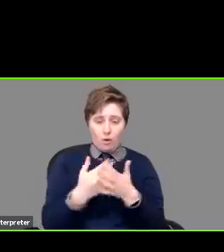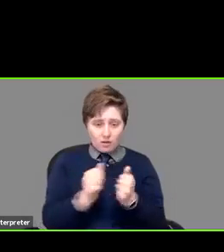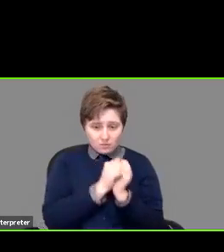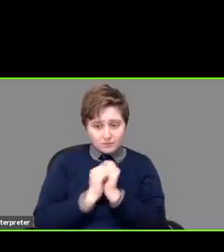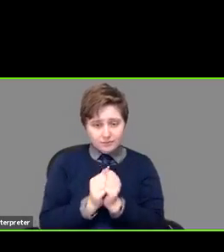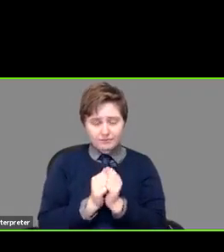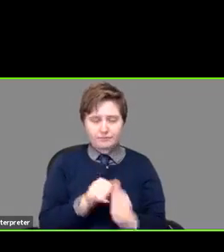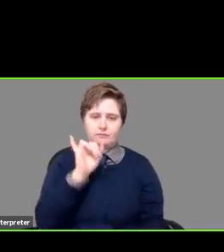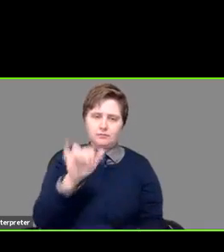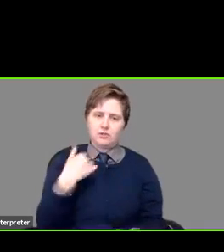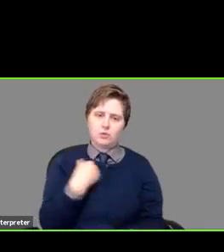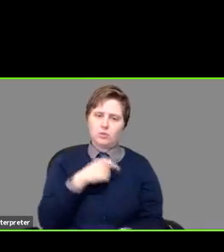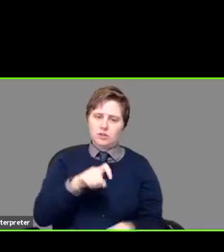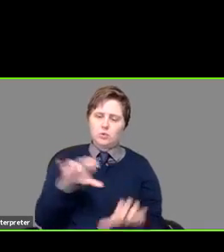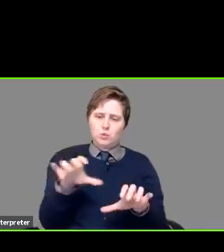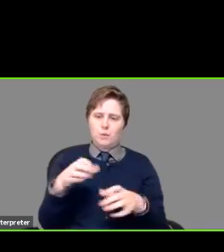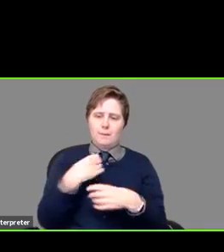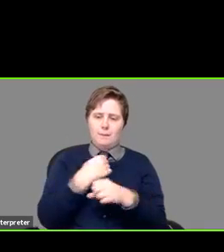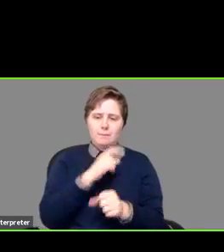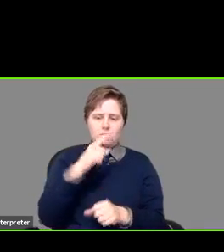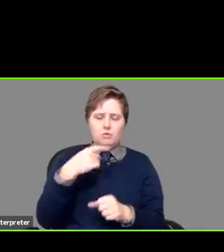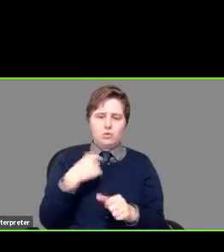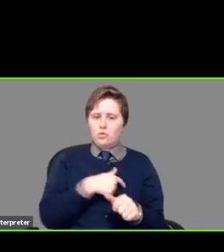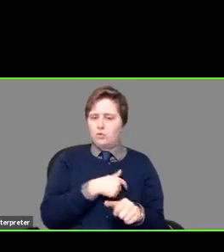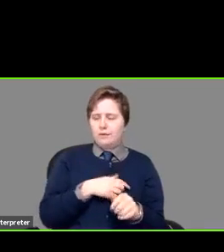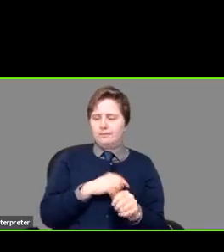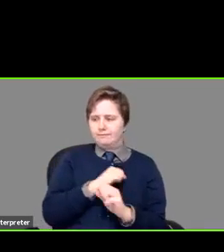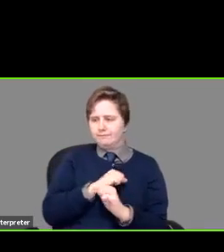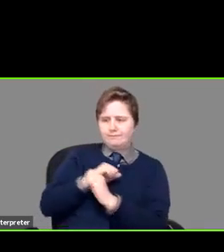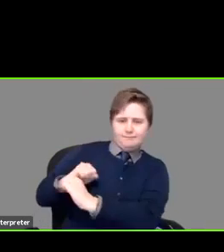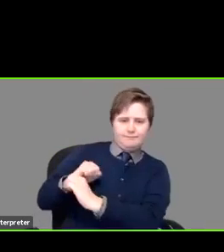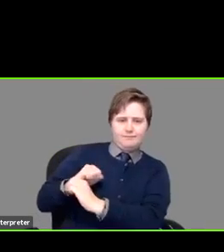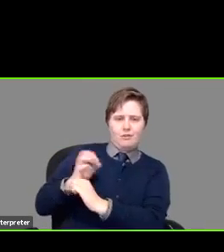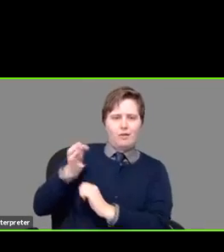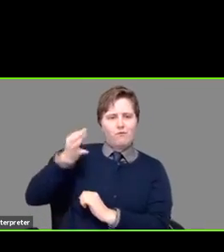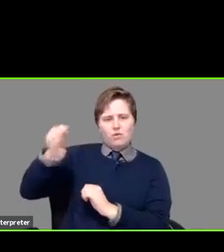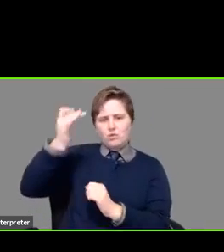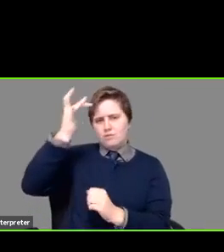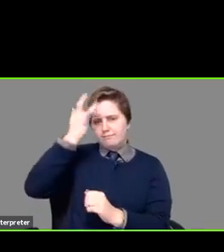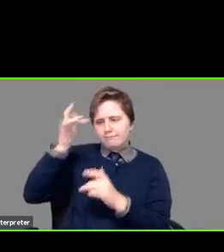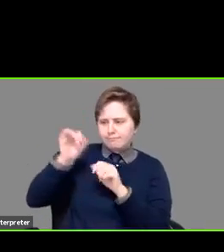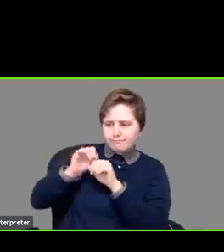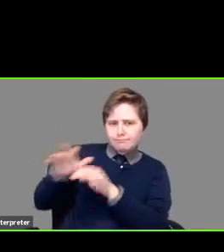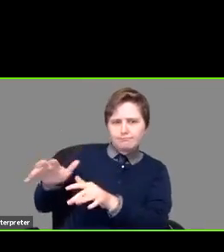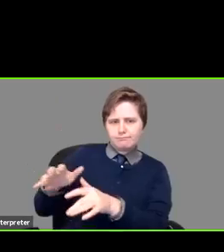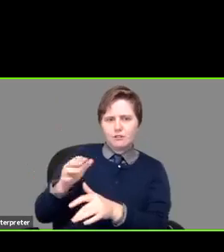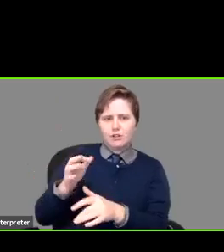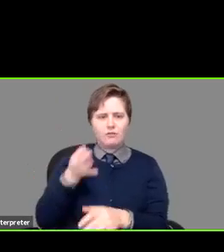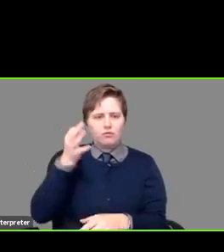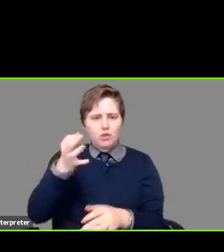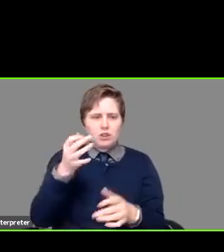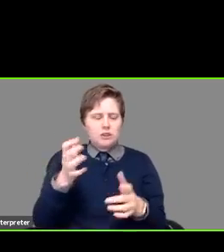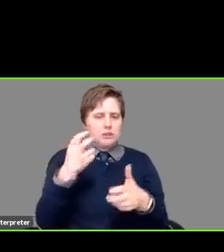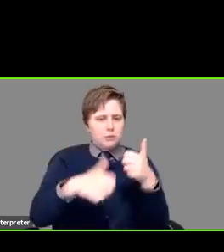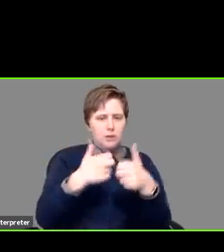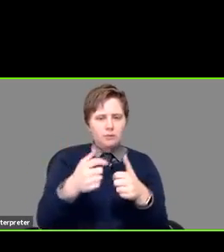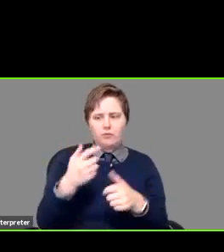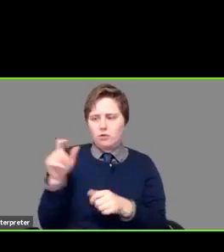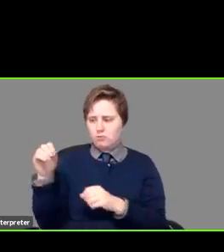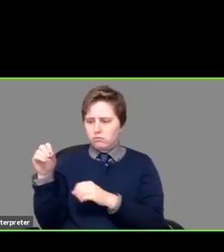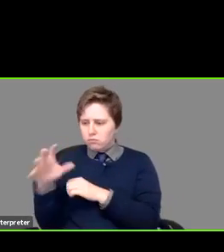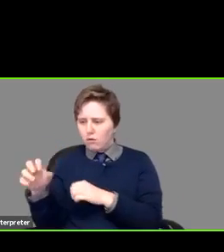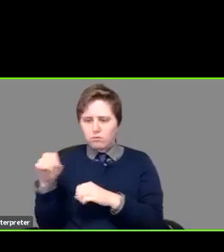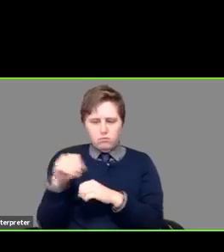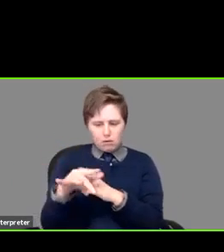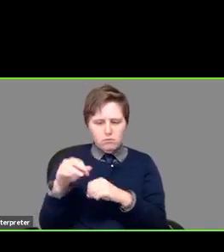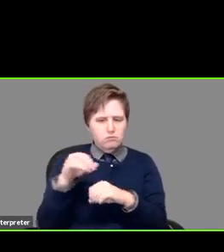what we need to do to make sure that we stave off any future infections, future issues of going from person to person with